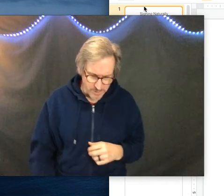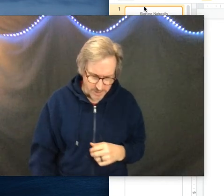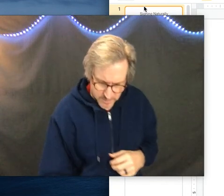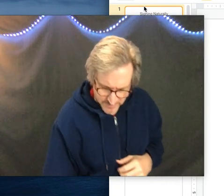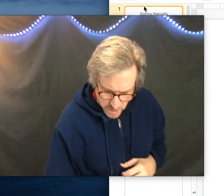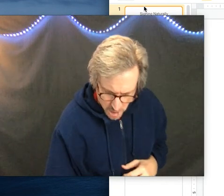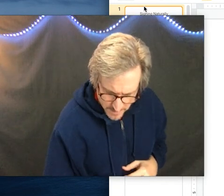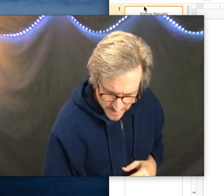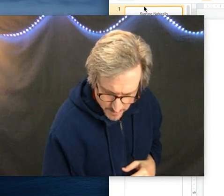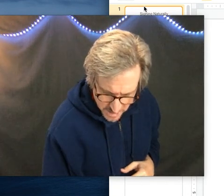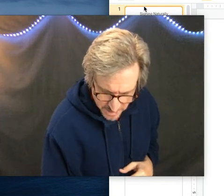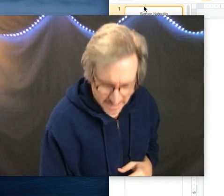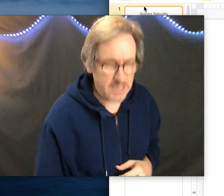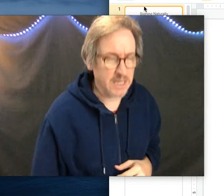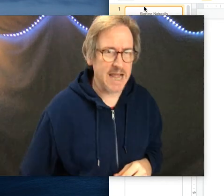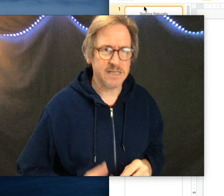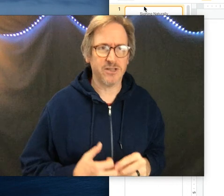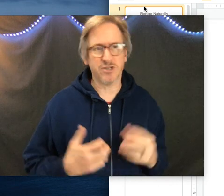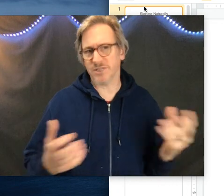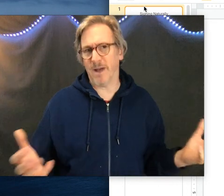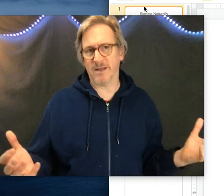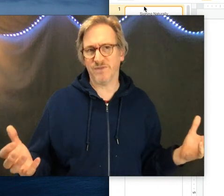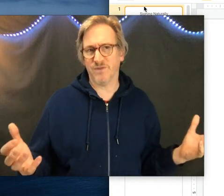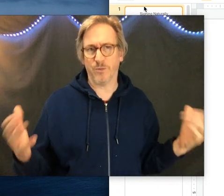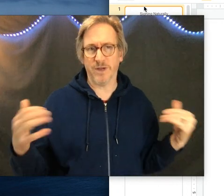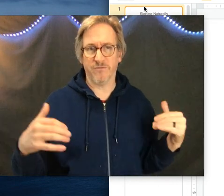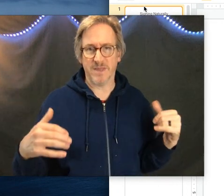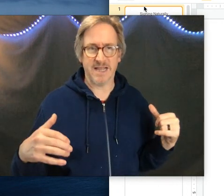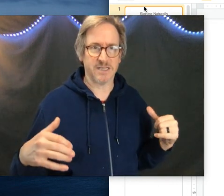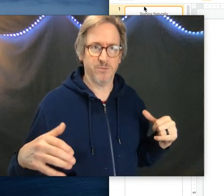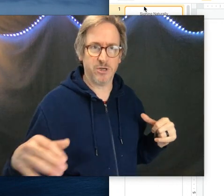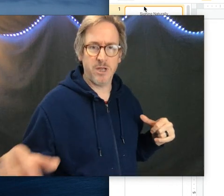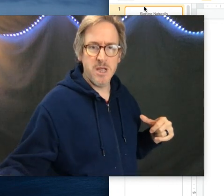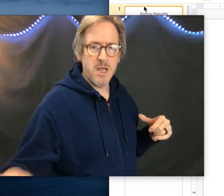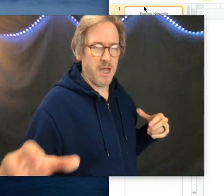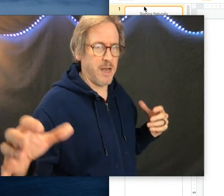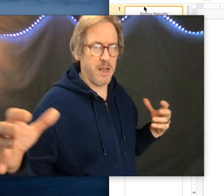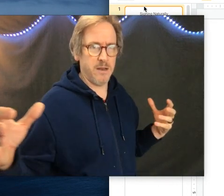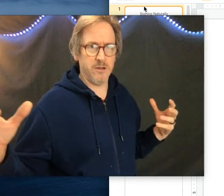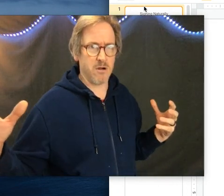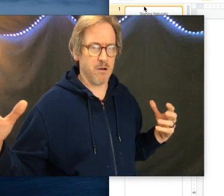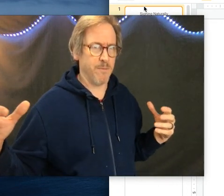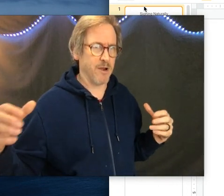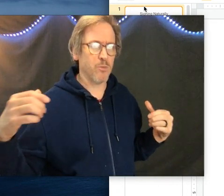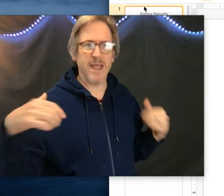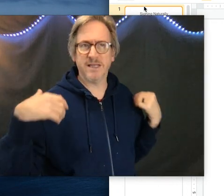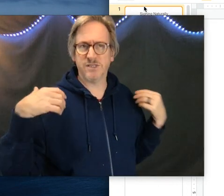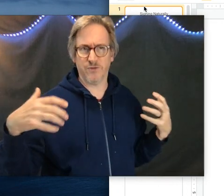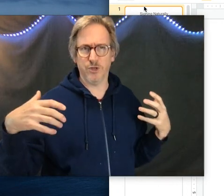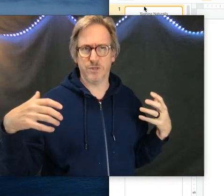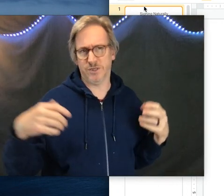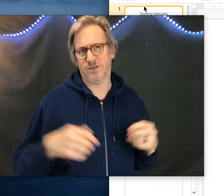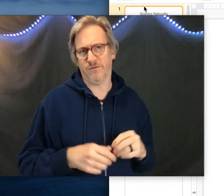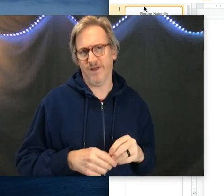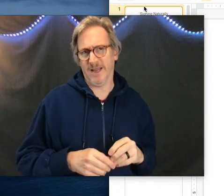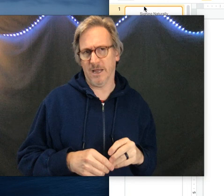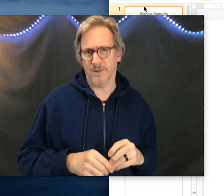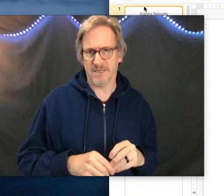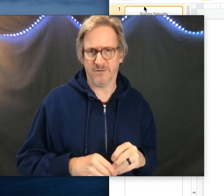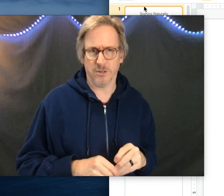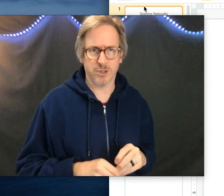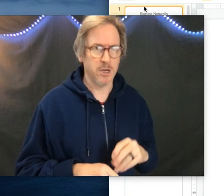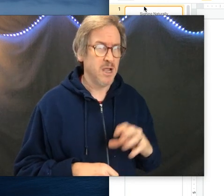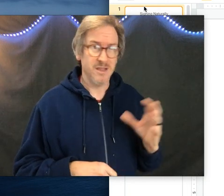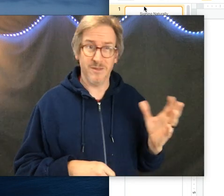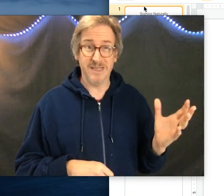because we really don't even talk about it much in class. They're just bios for you to read from the textbook. There are better ways for you to start finding out